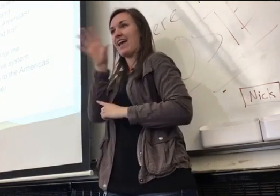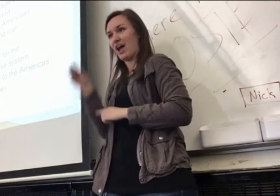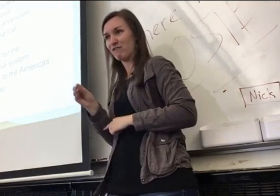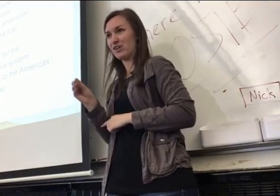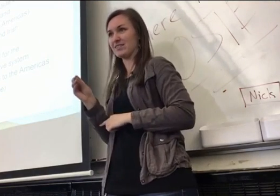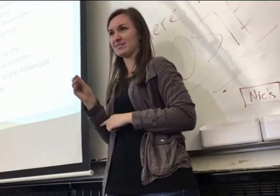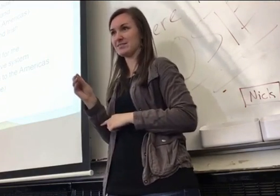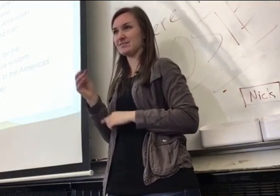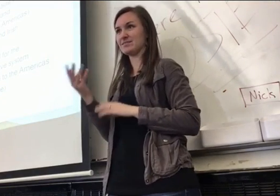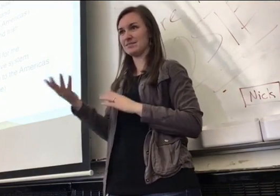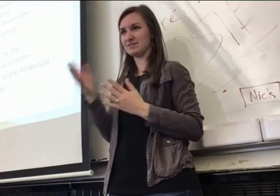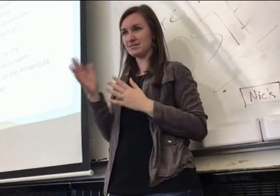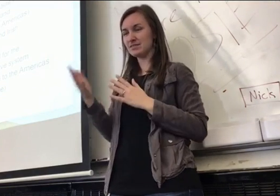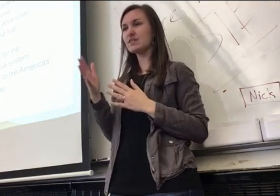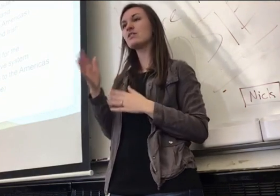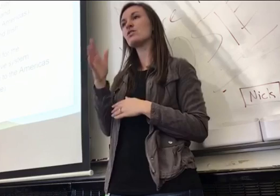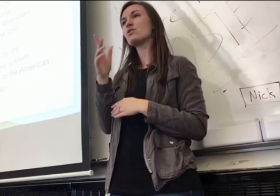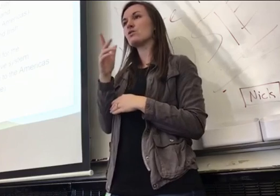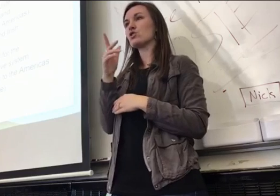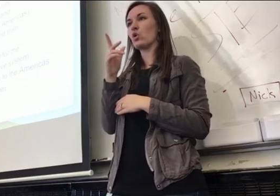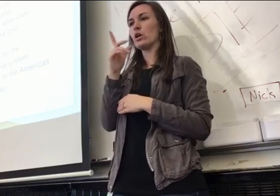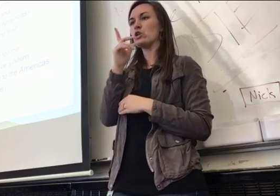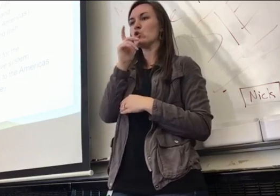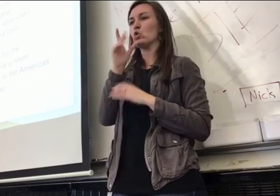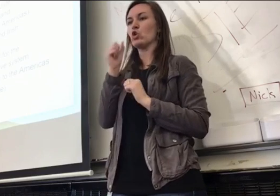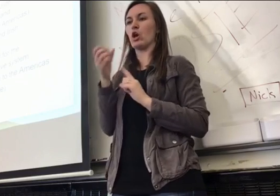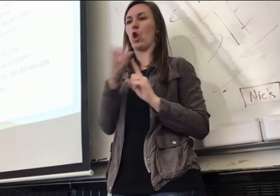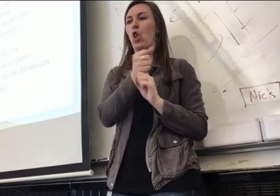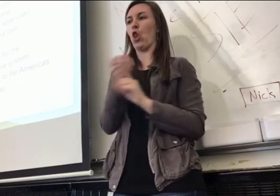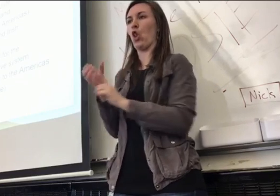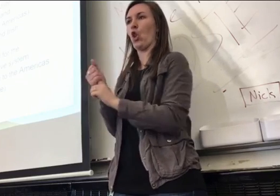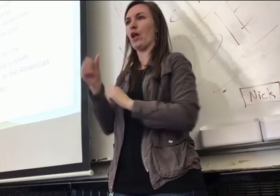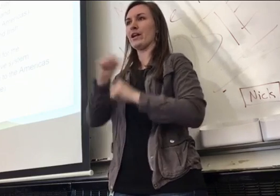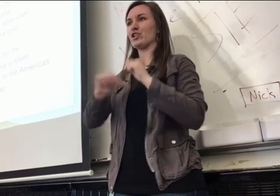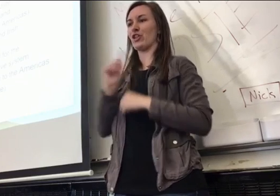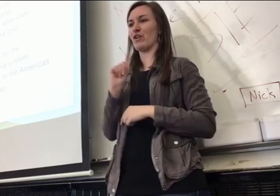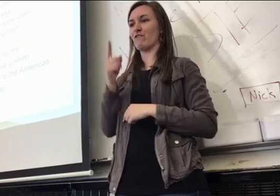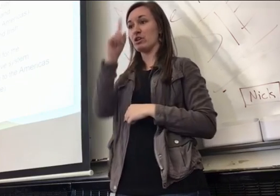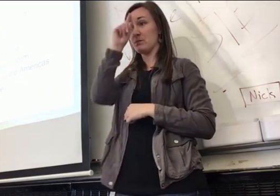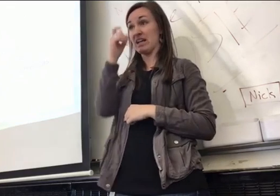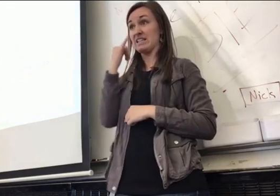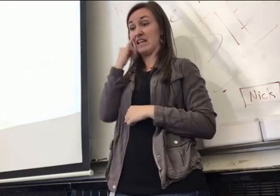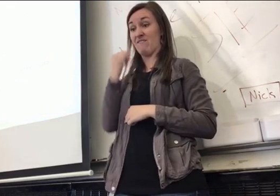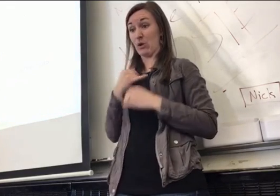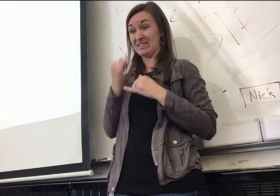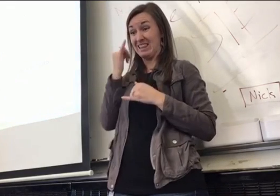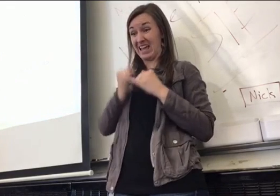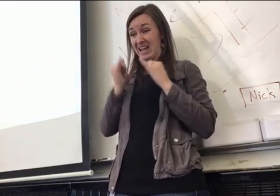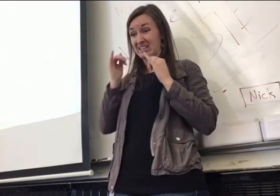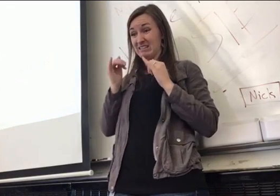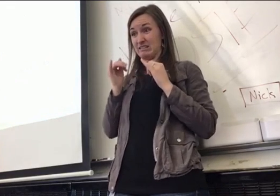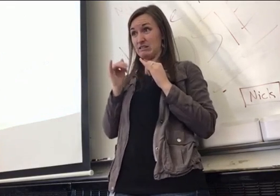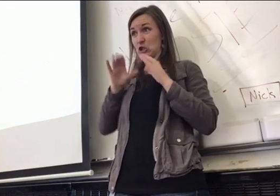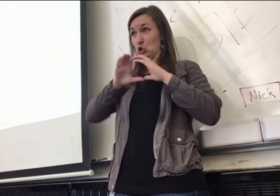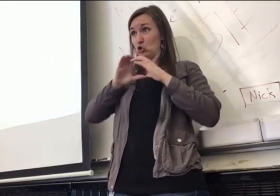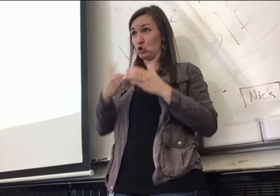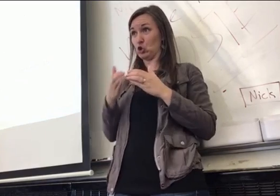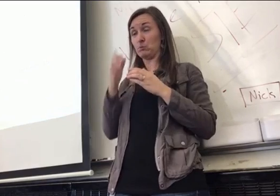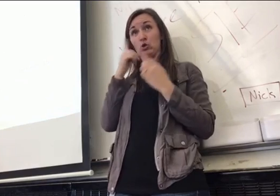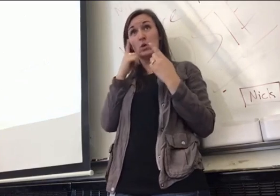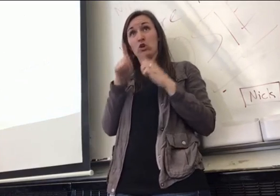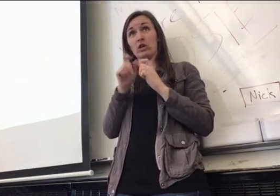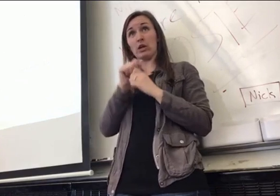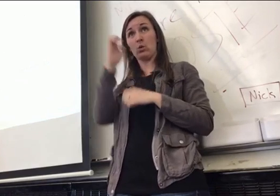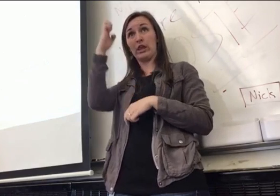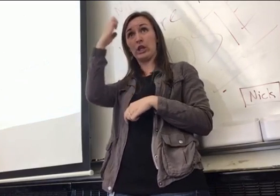really became who could take the other people first, because if you were the last one to make an agreement with England, you were probably going to be